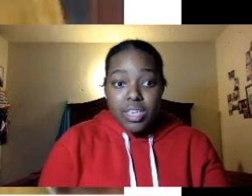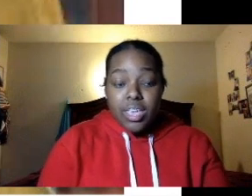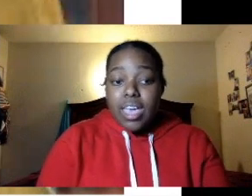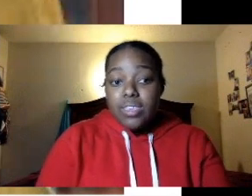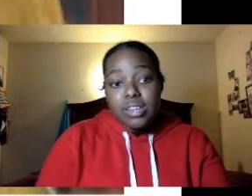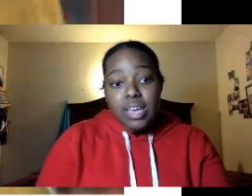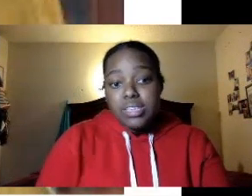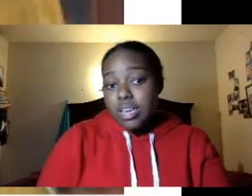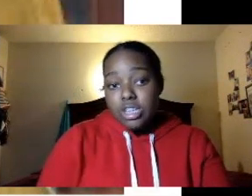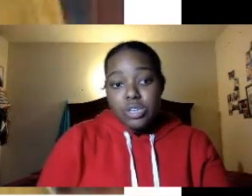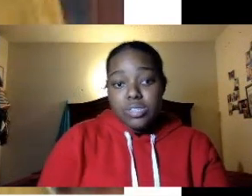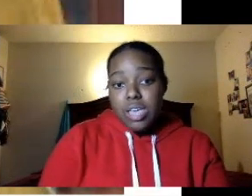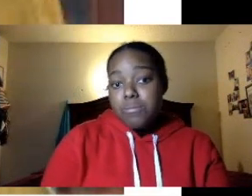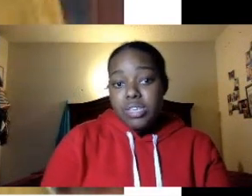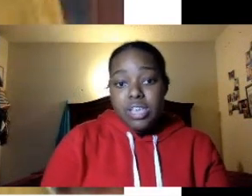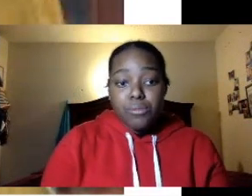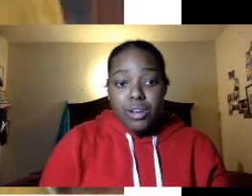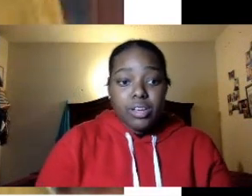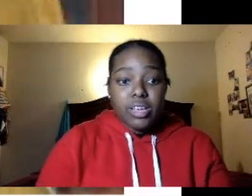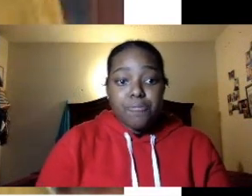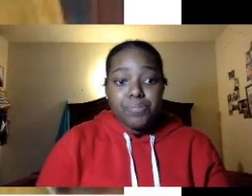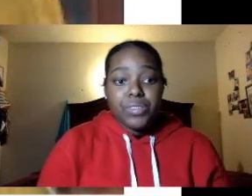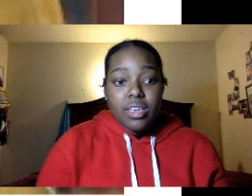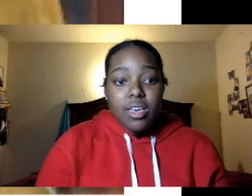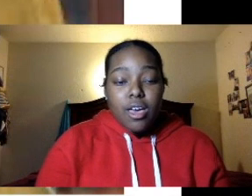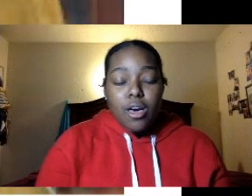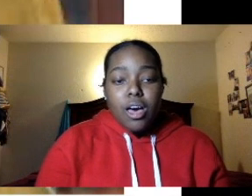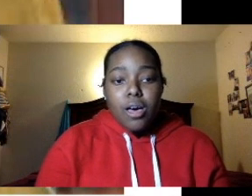attorney. And then in 1990, she was named Miss Deaf America.